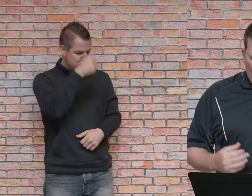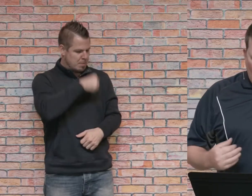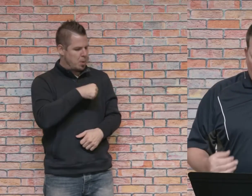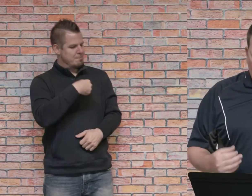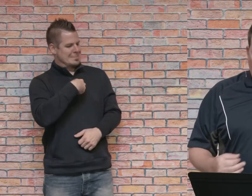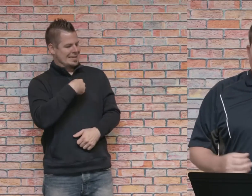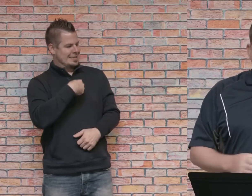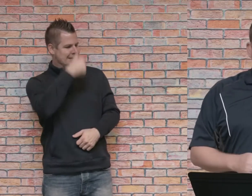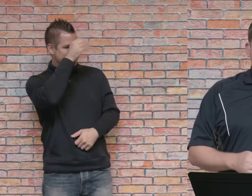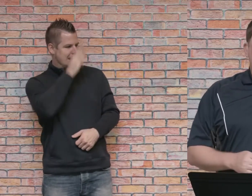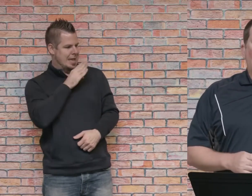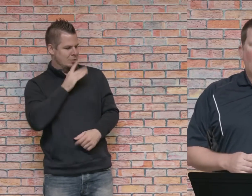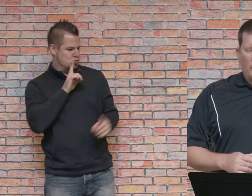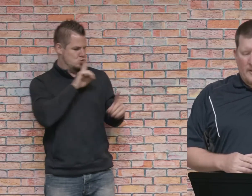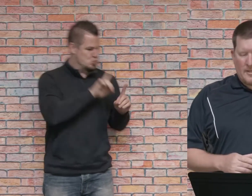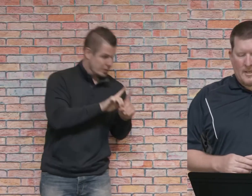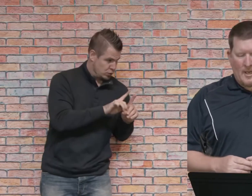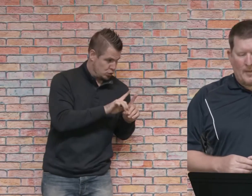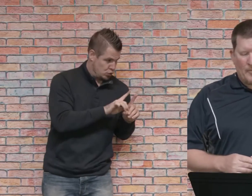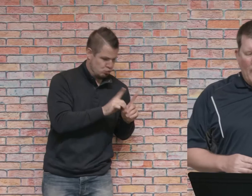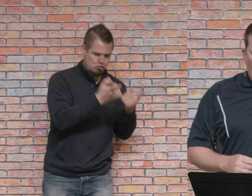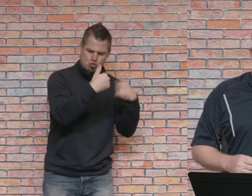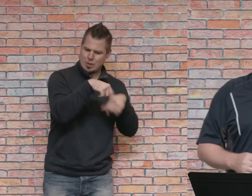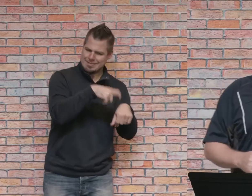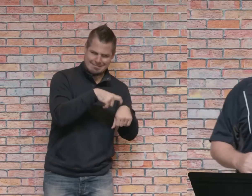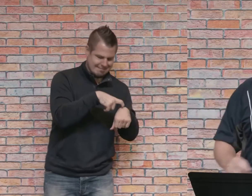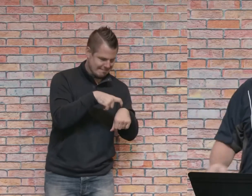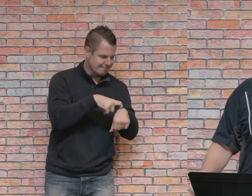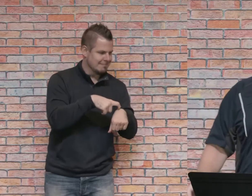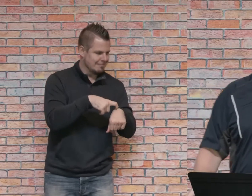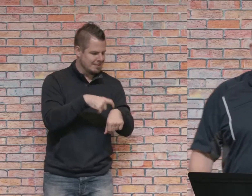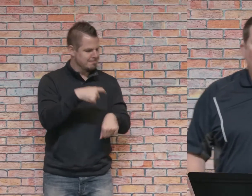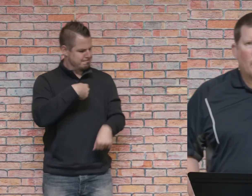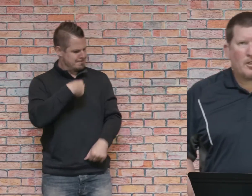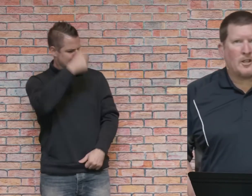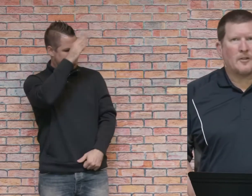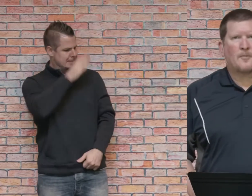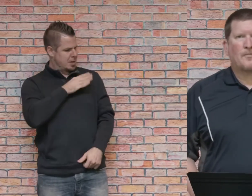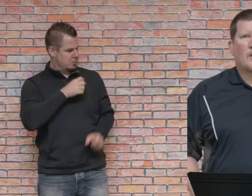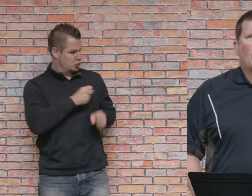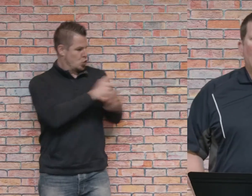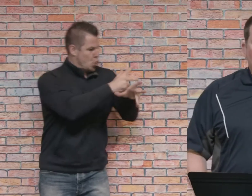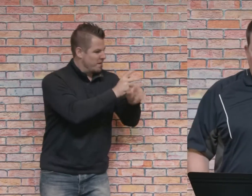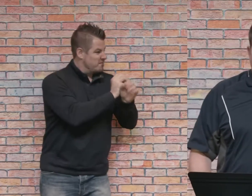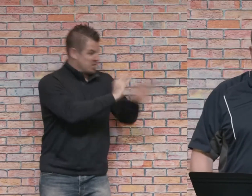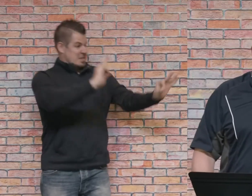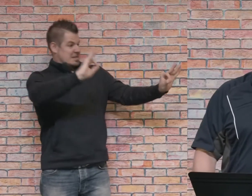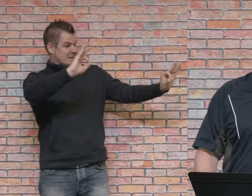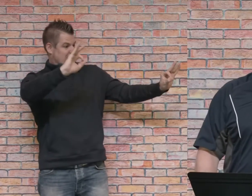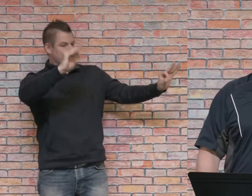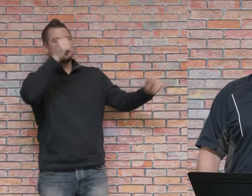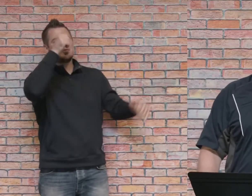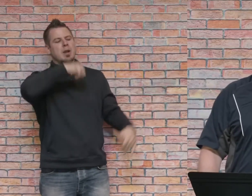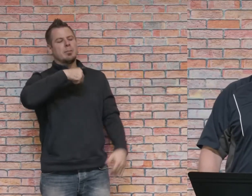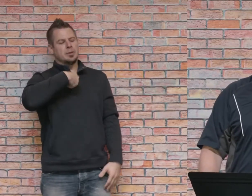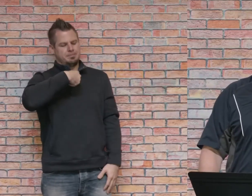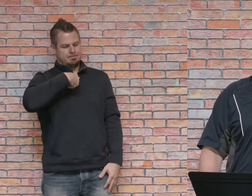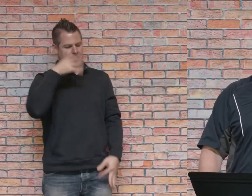who walked with you through all of this time. I'm the God that set you free. Remember my